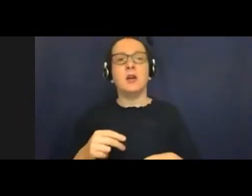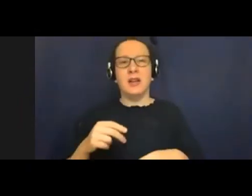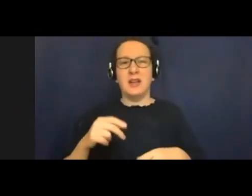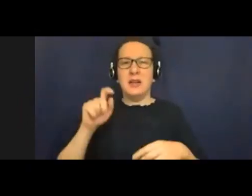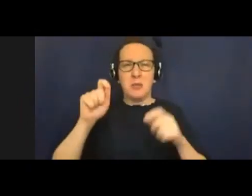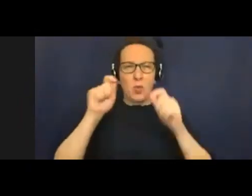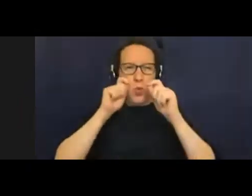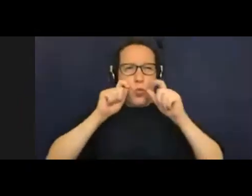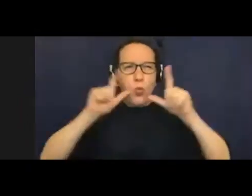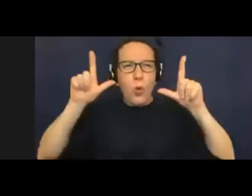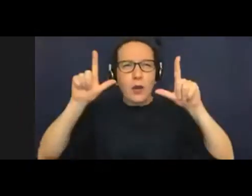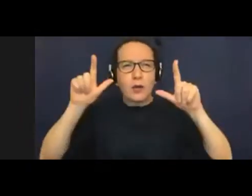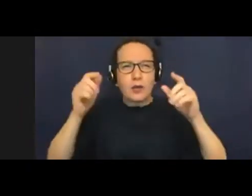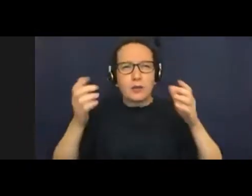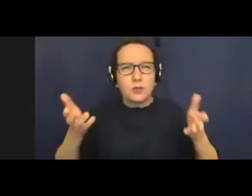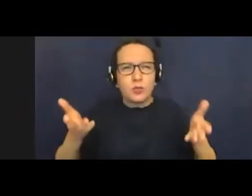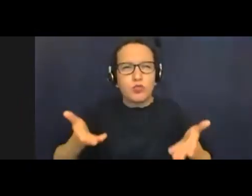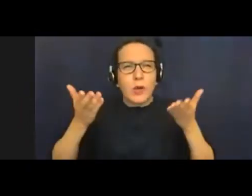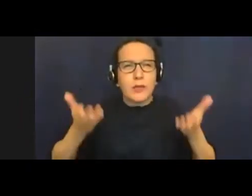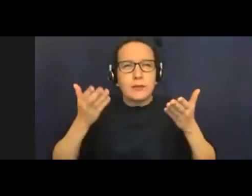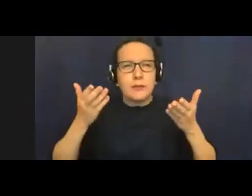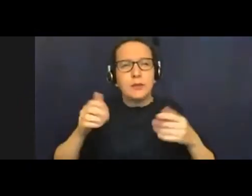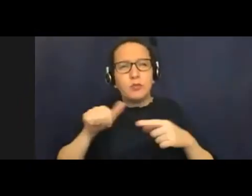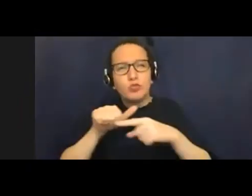training for political actors.